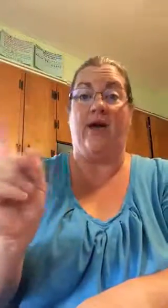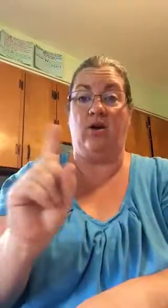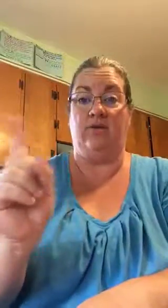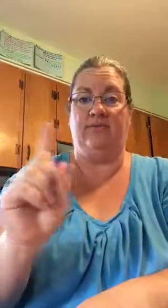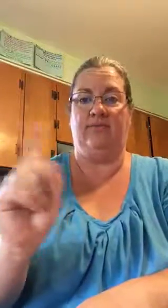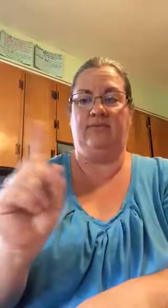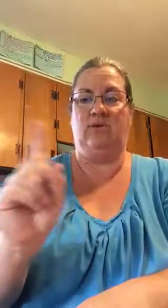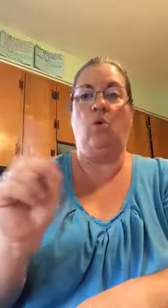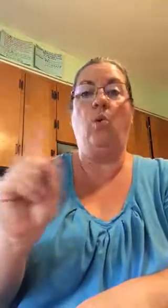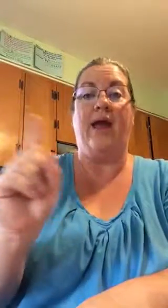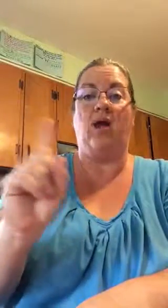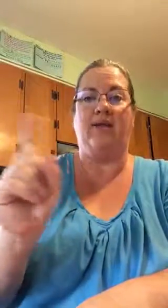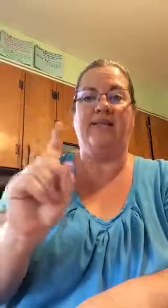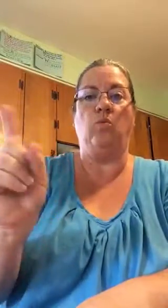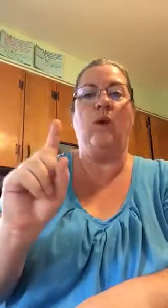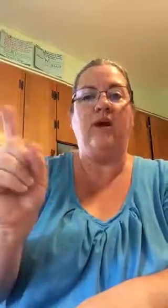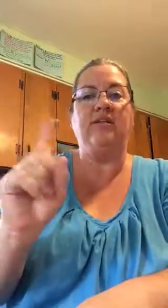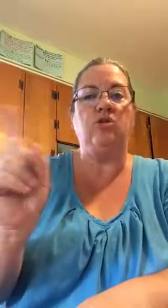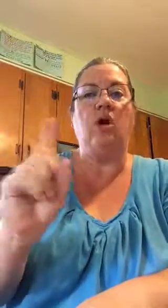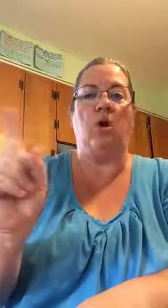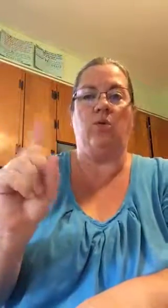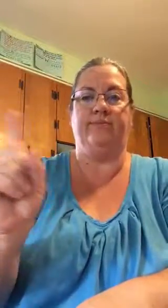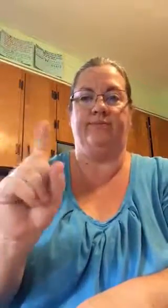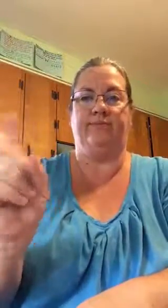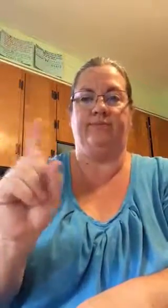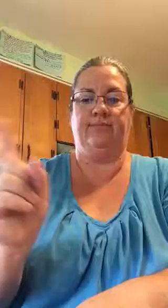Where? Where? As in, where did you go?